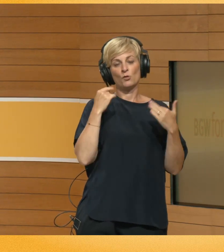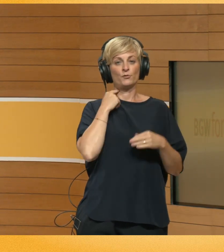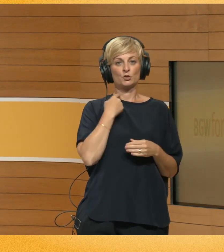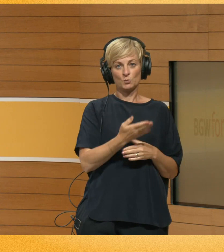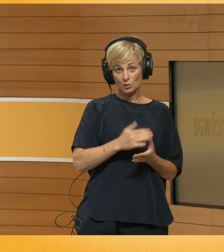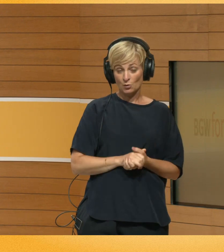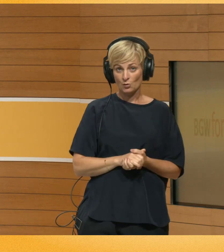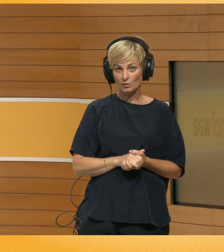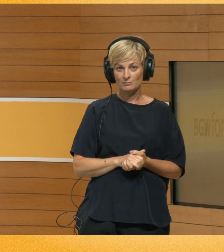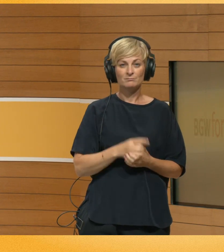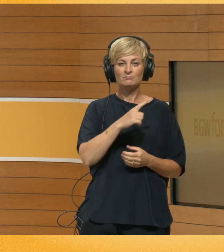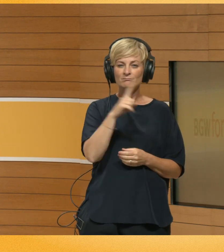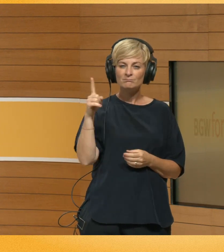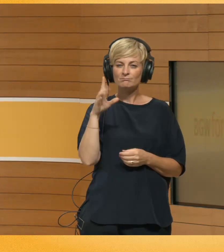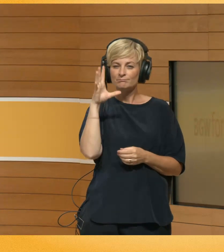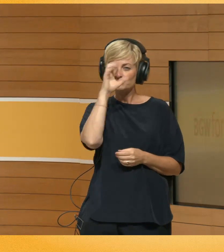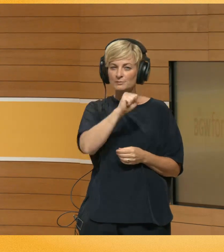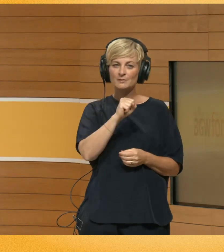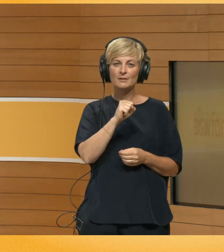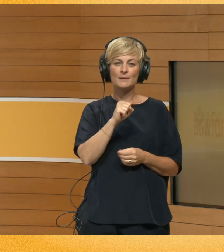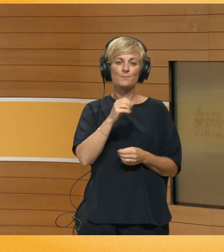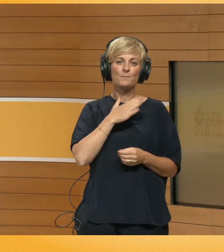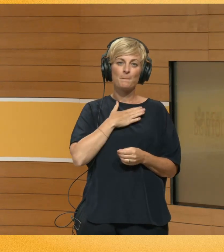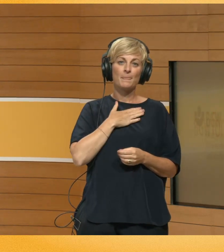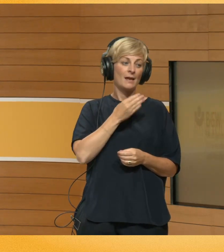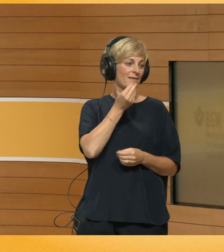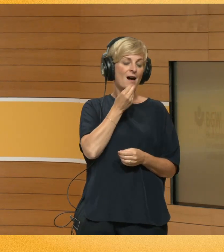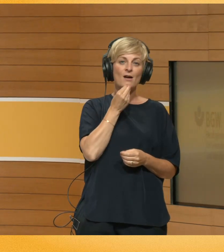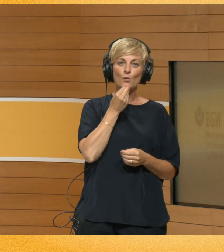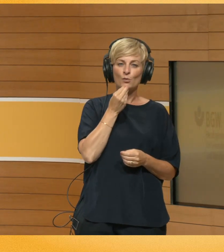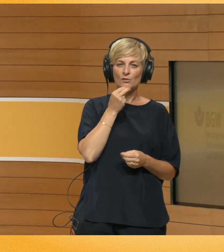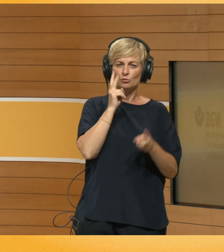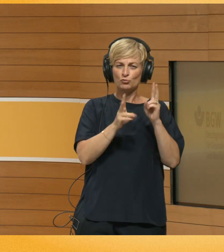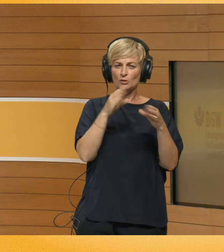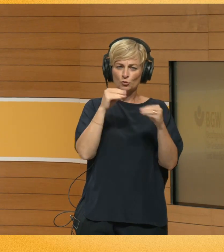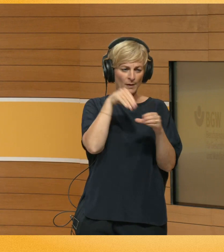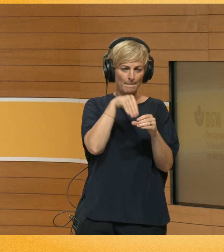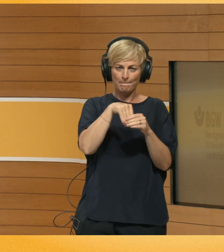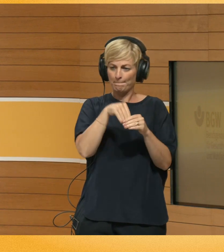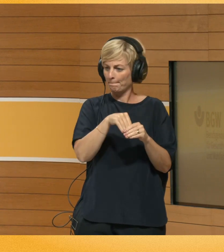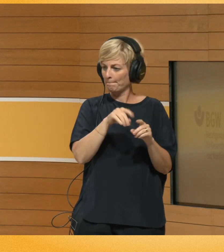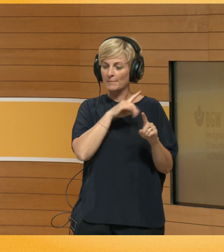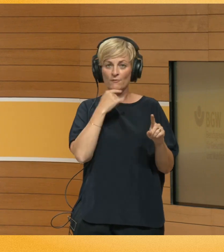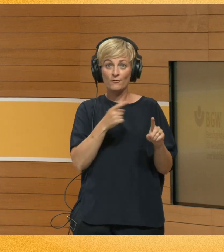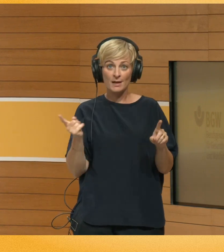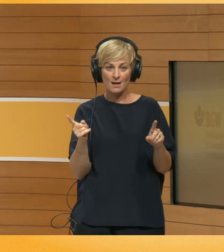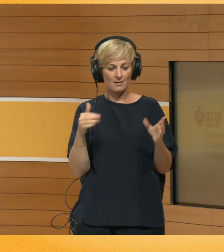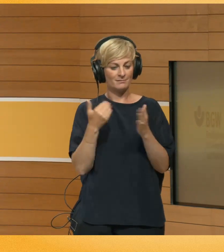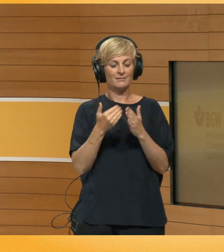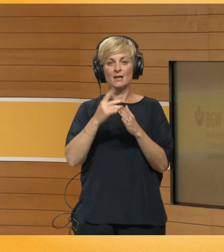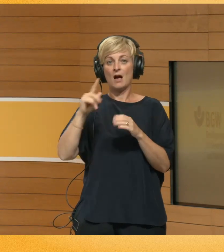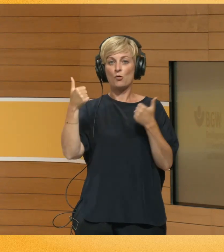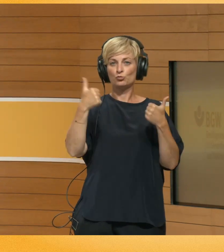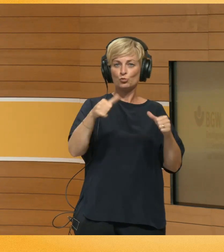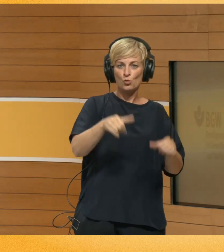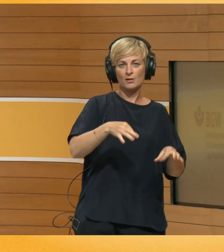pesticides that we're using. Again, this puts more pressure on the health system. And one of the most important things is actually the fertility rates are dropping as a